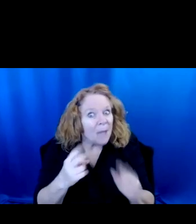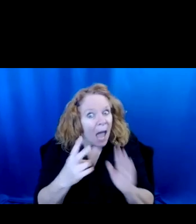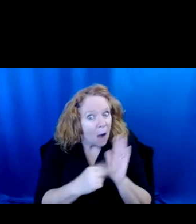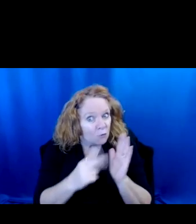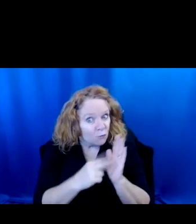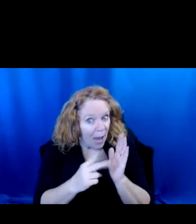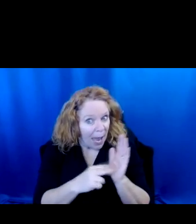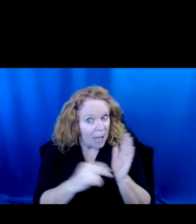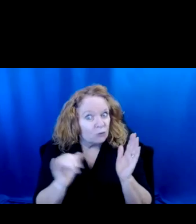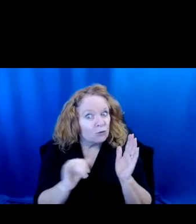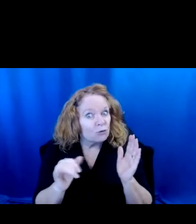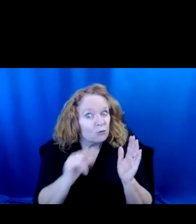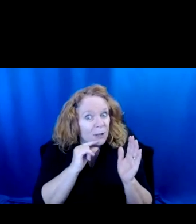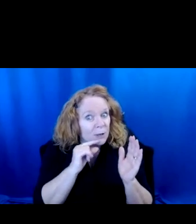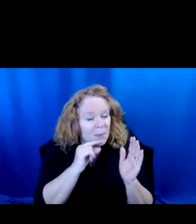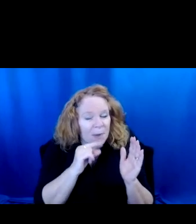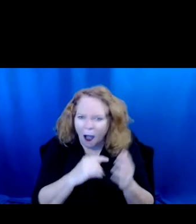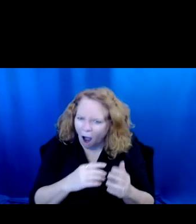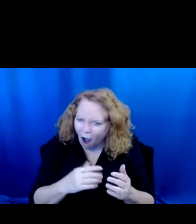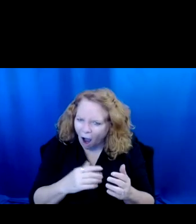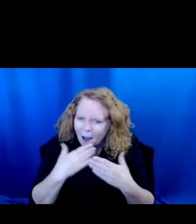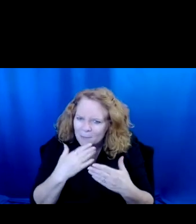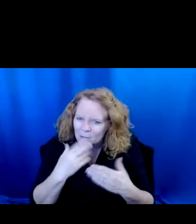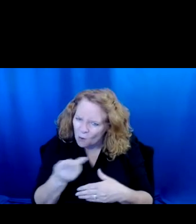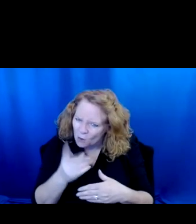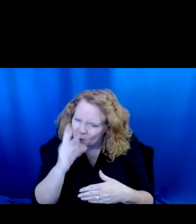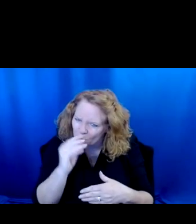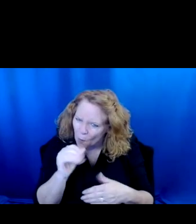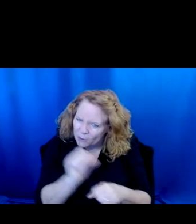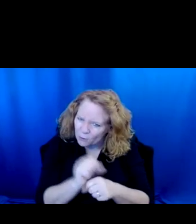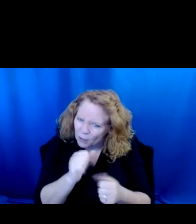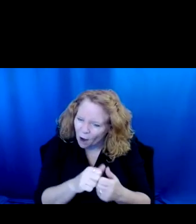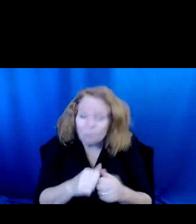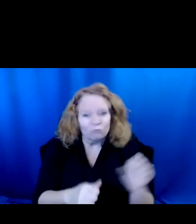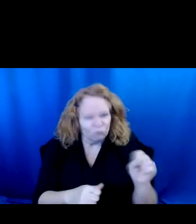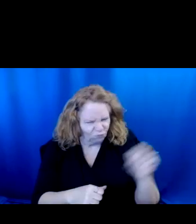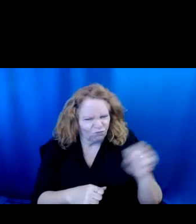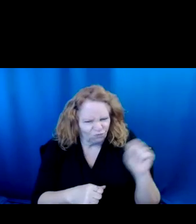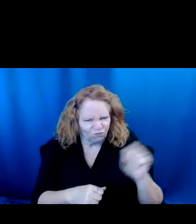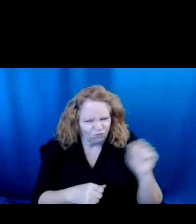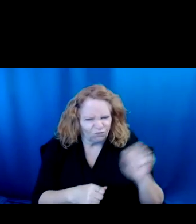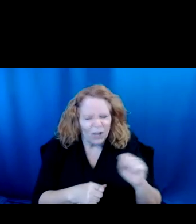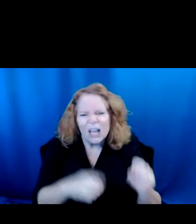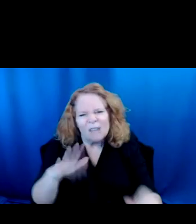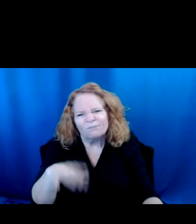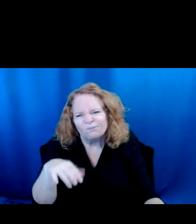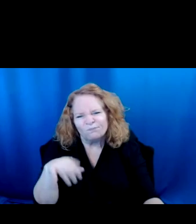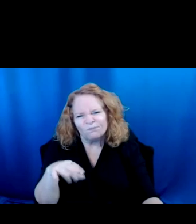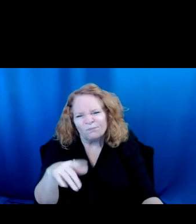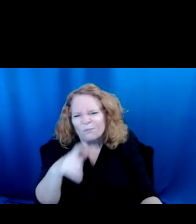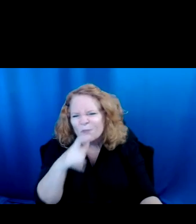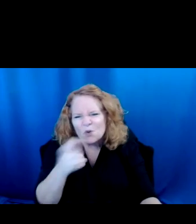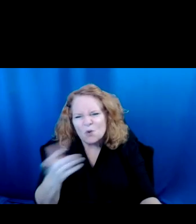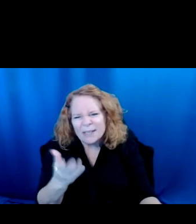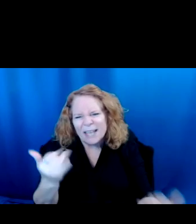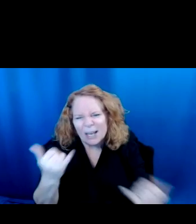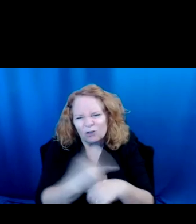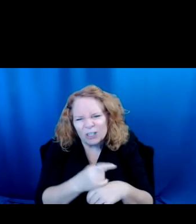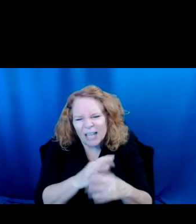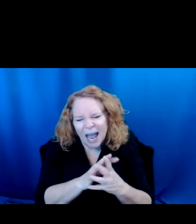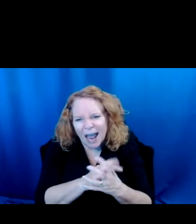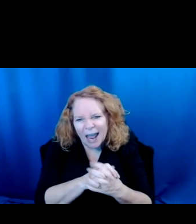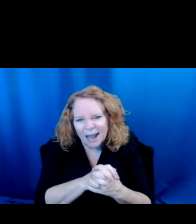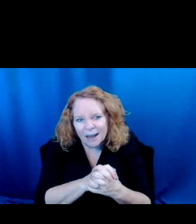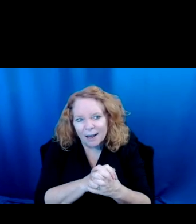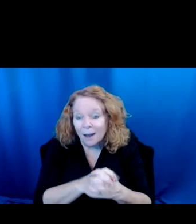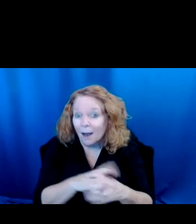Gwynny Gwyn Gwyn. Well, I'm really pleased you boys have been working hard. Yes, Gwynny Gwyn Gwyn. Gwynny Gwyn Gwyn, who is here today? Well,